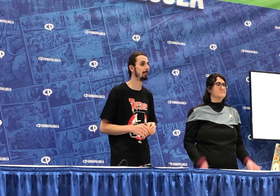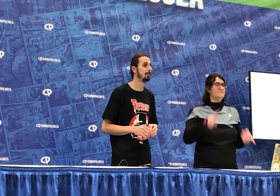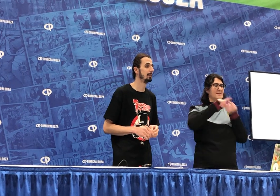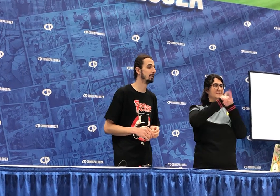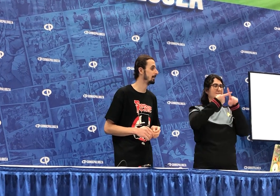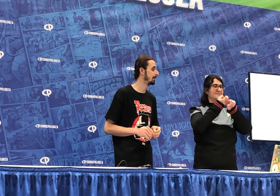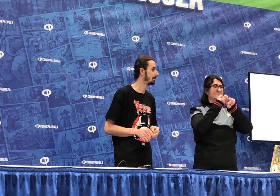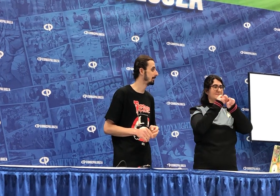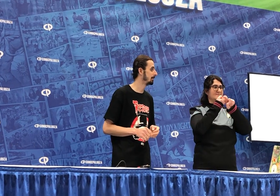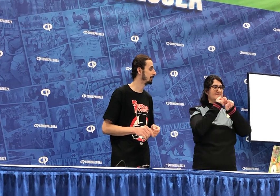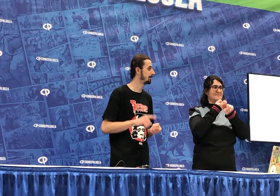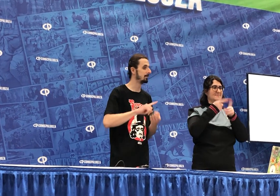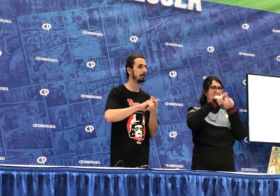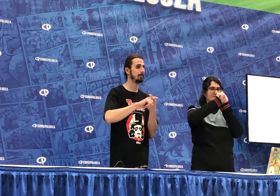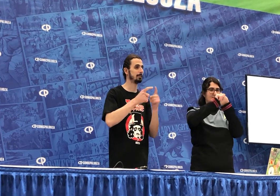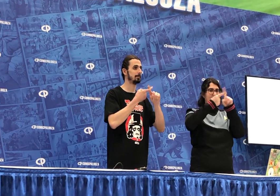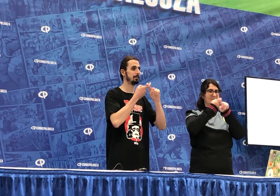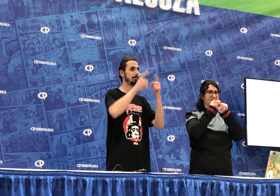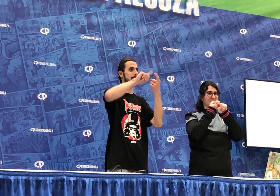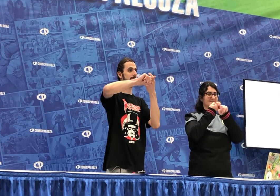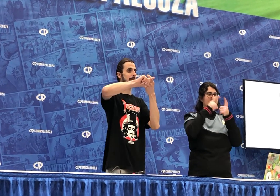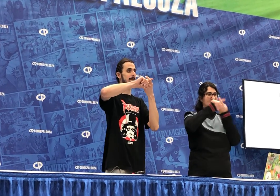What about, say that again, I'm sorry. Friends?